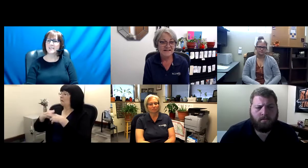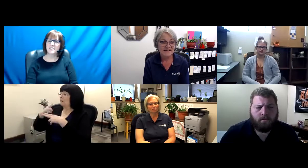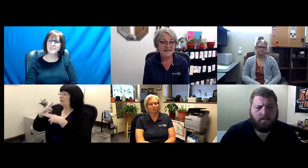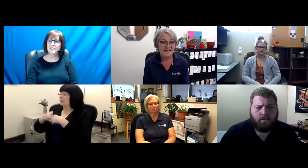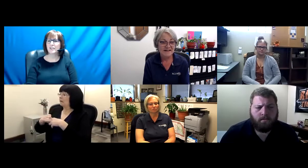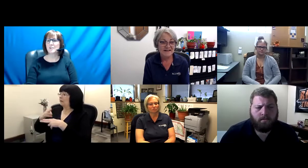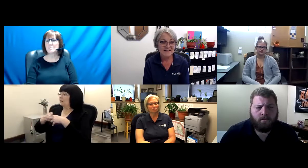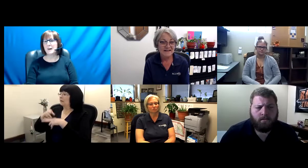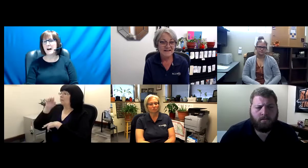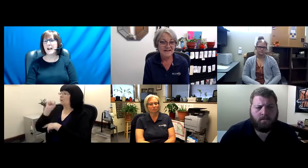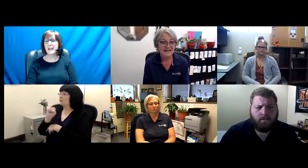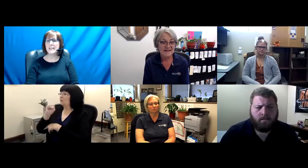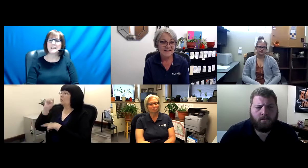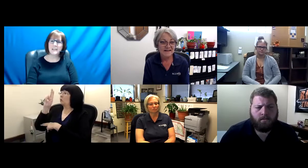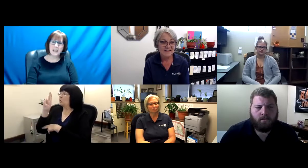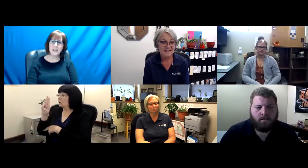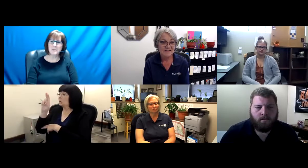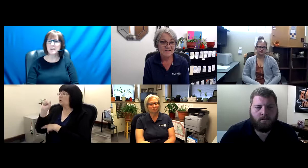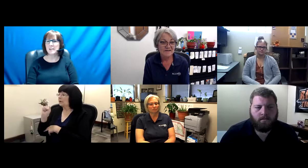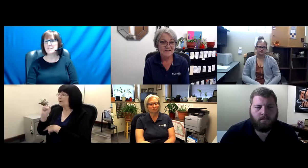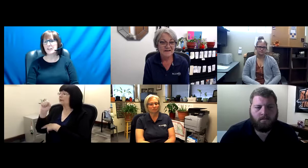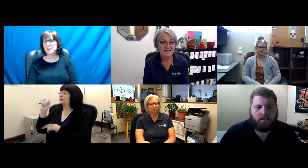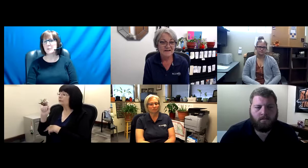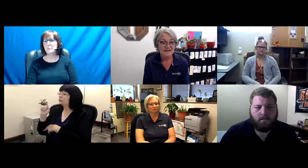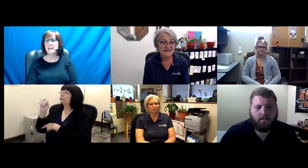signed to her my name, and I finger spelled my name,